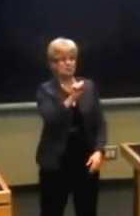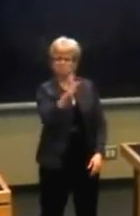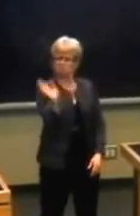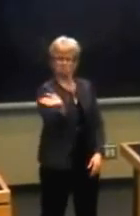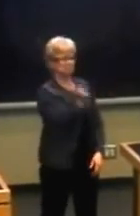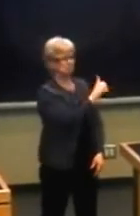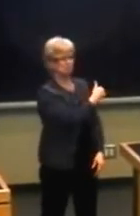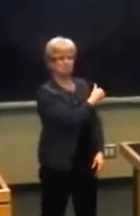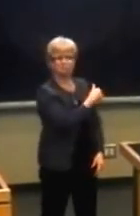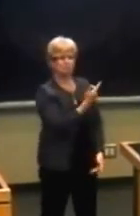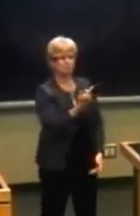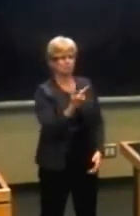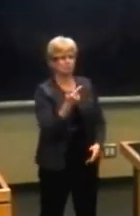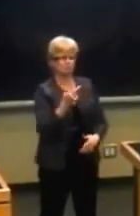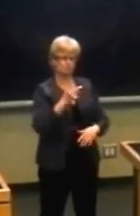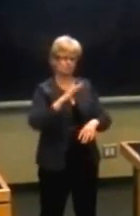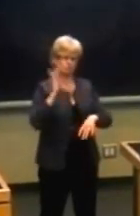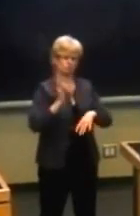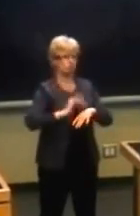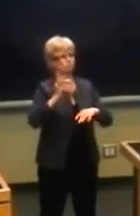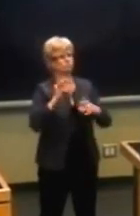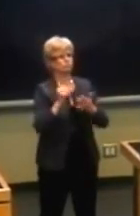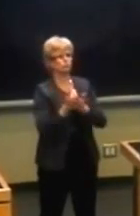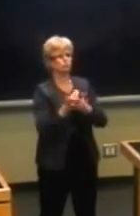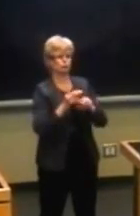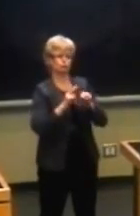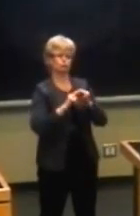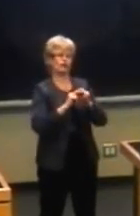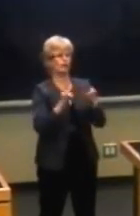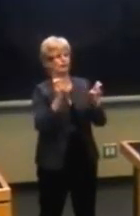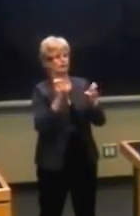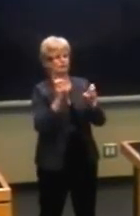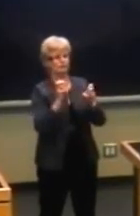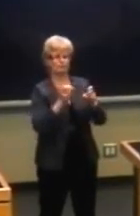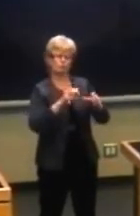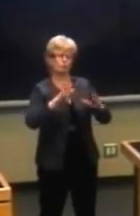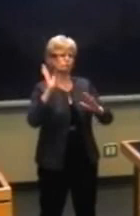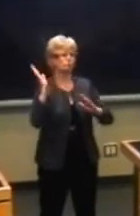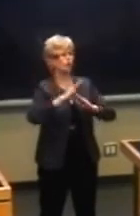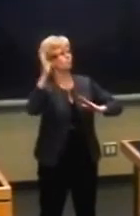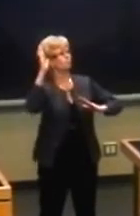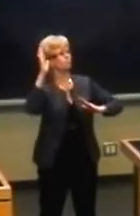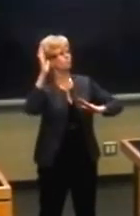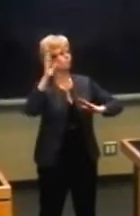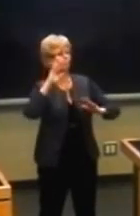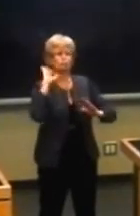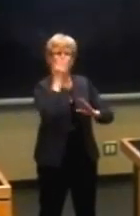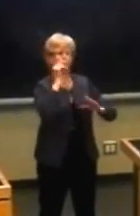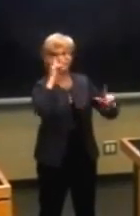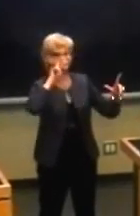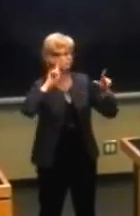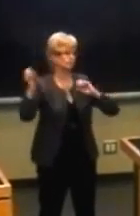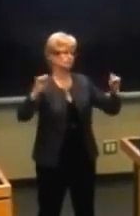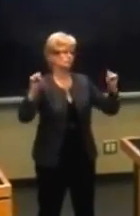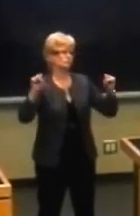will initially be the world's newest railway with state-of-the-art trains, state-of-the-art stations, a brand new